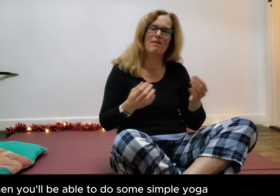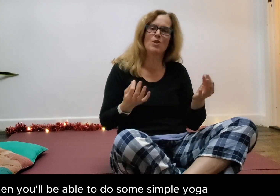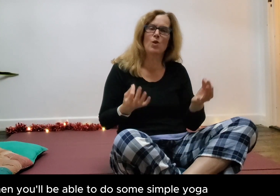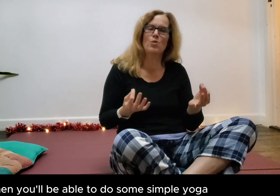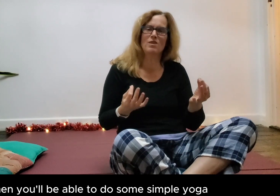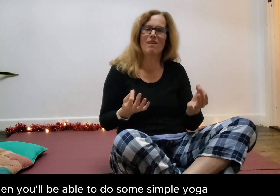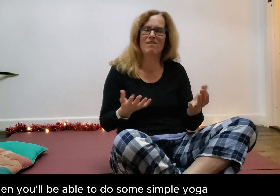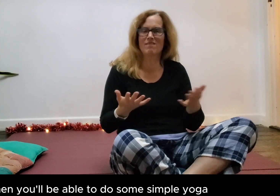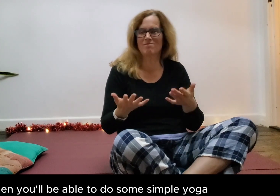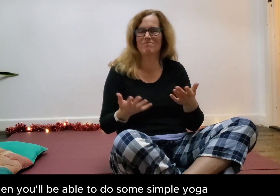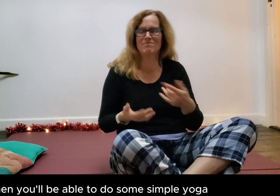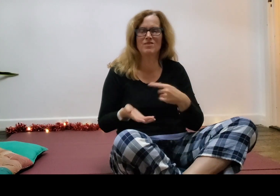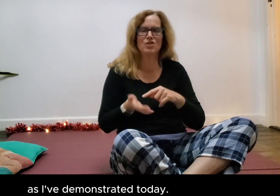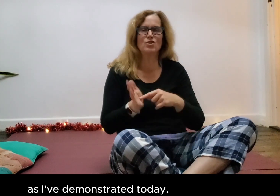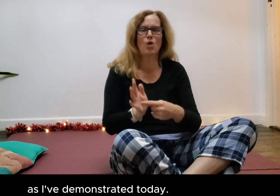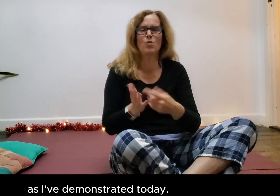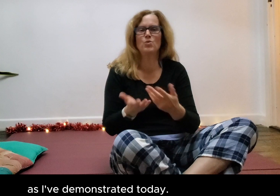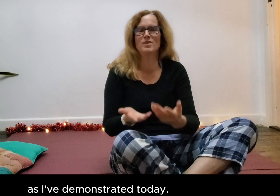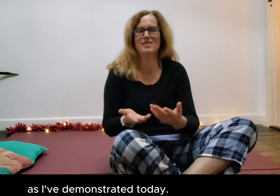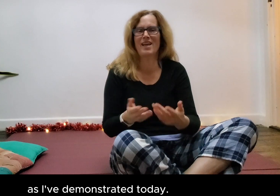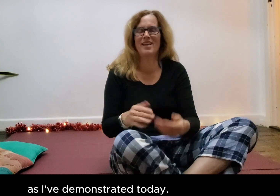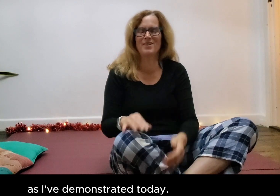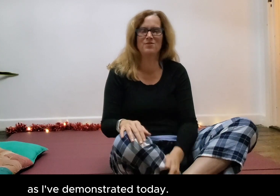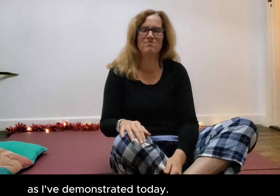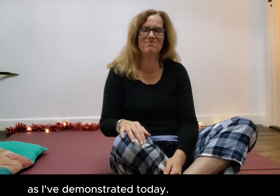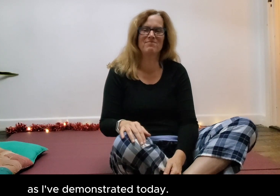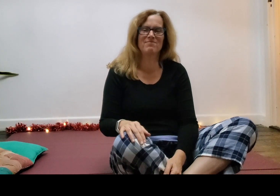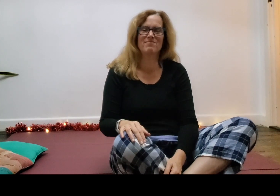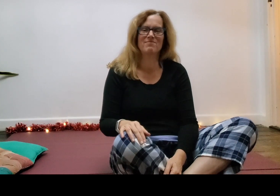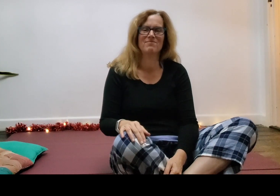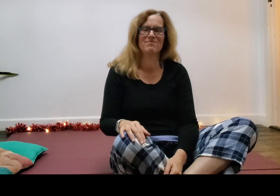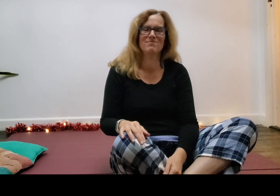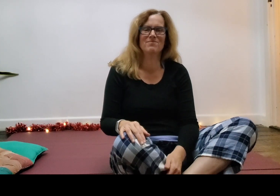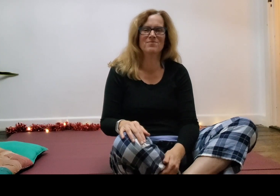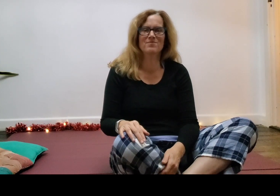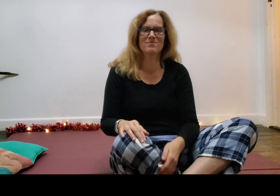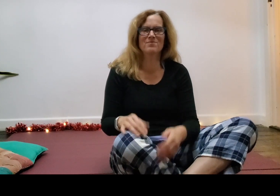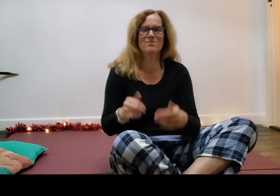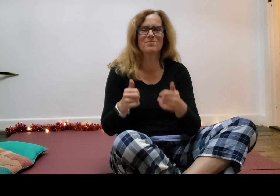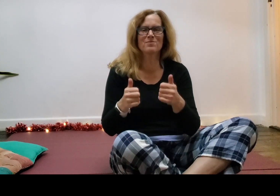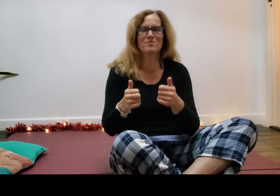And then you'll be able to do some simple yoga as I've demonstrated today.